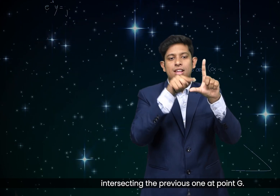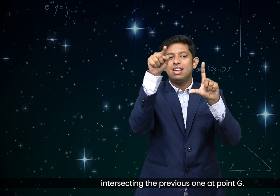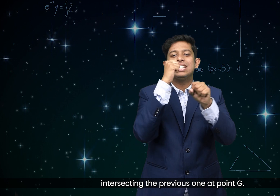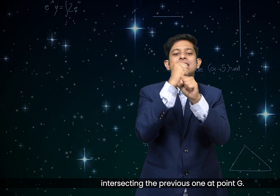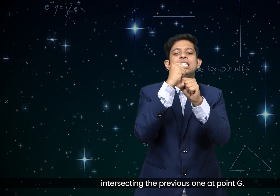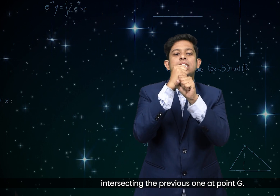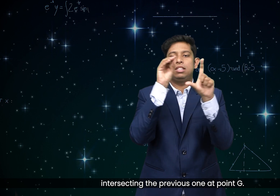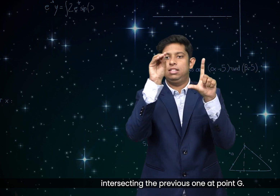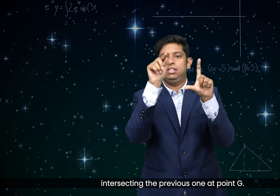G.